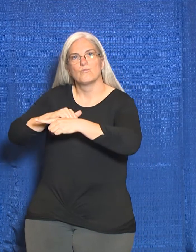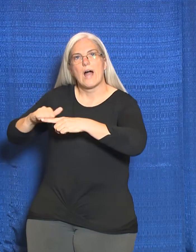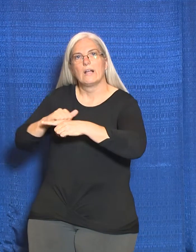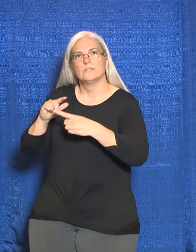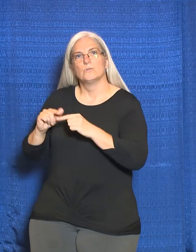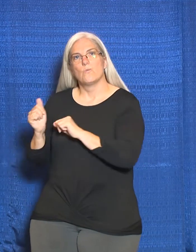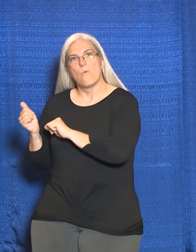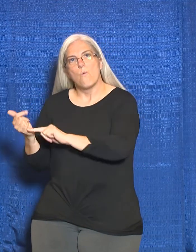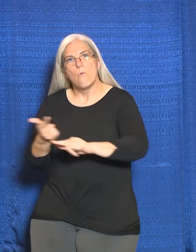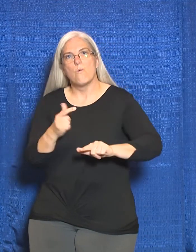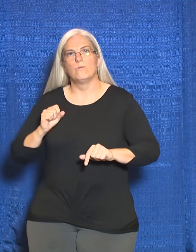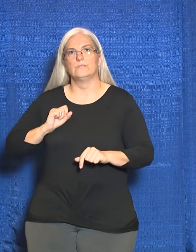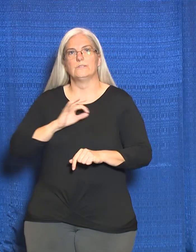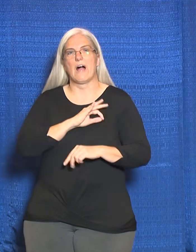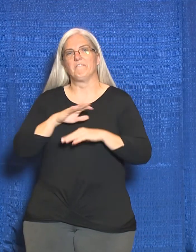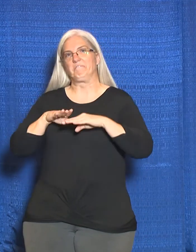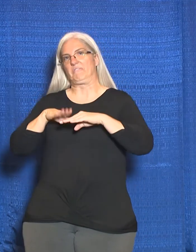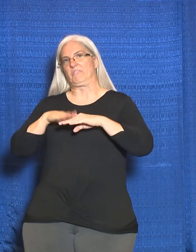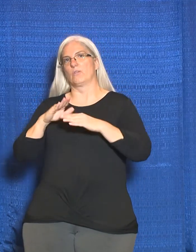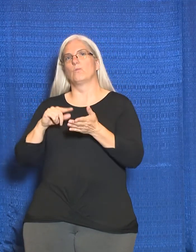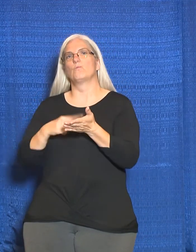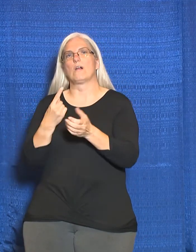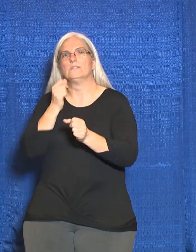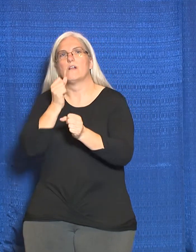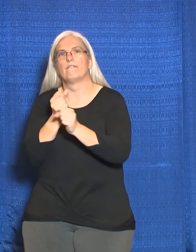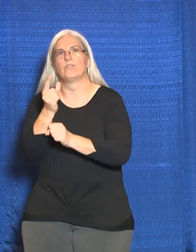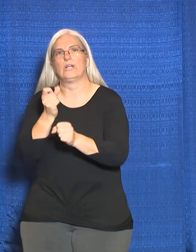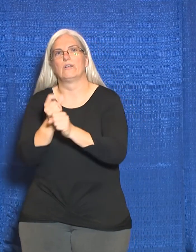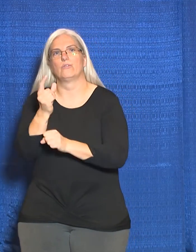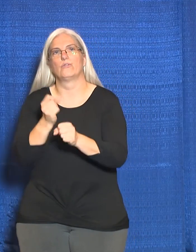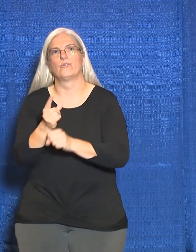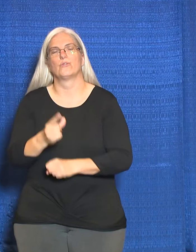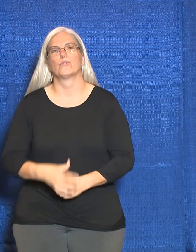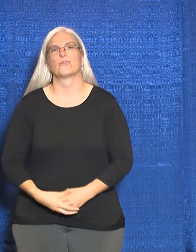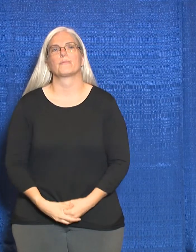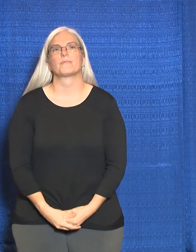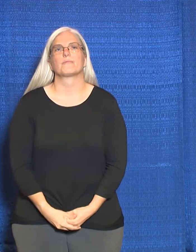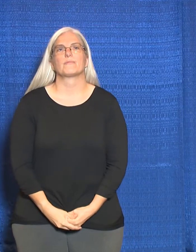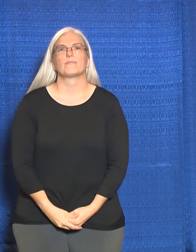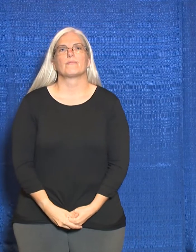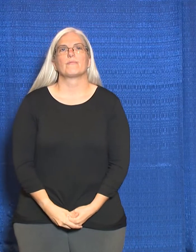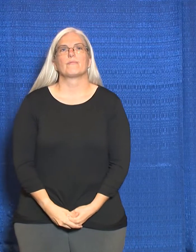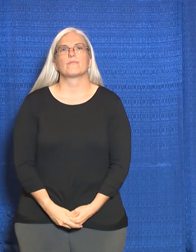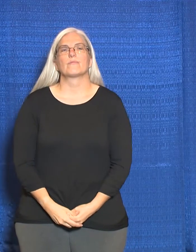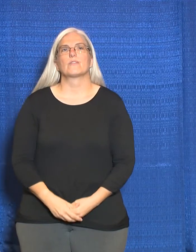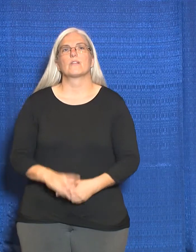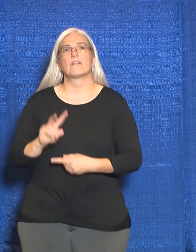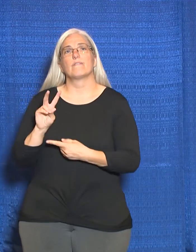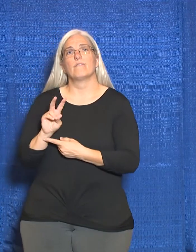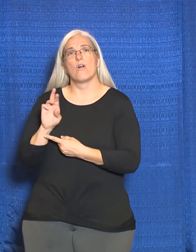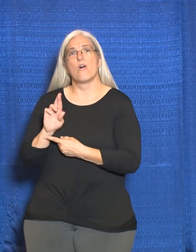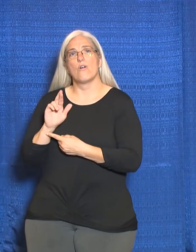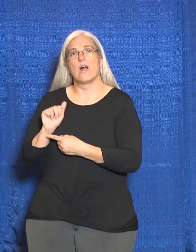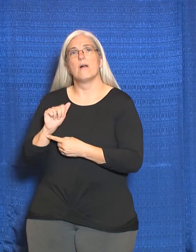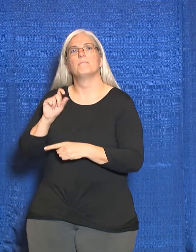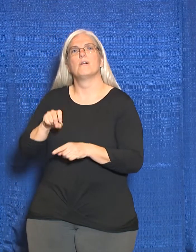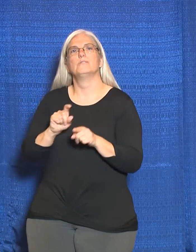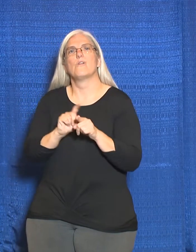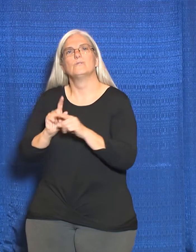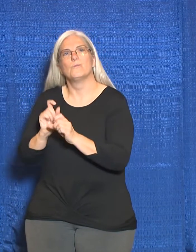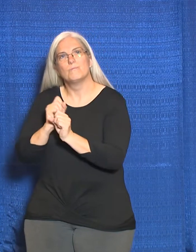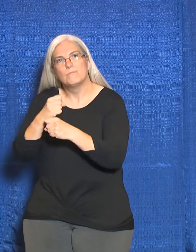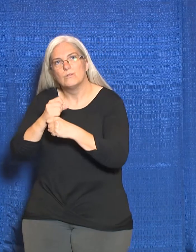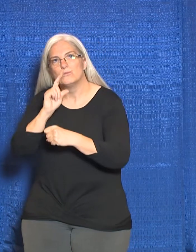least once per year. VRAs must also ensure that